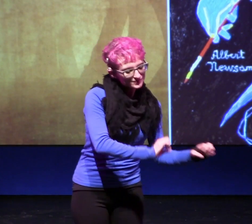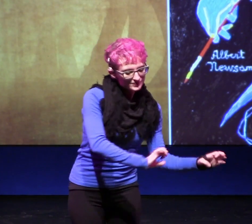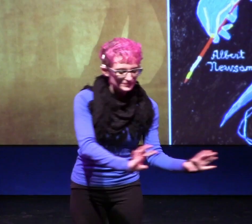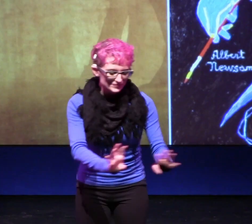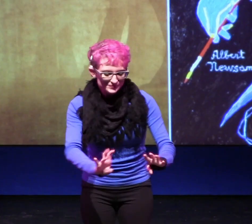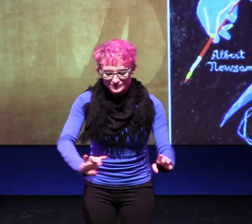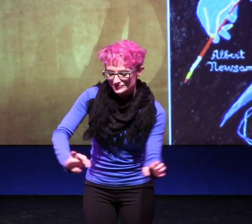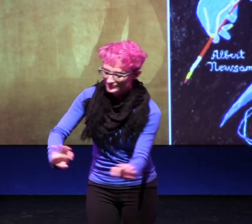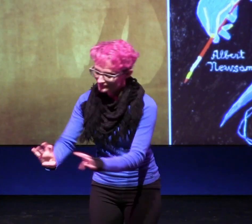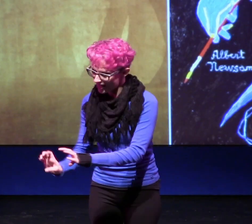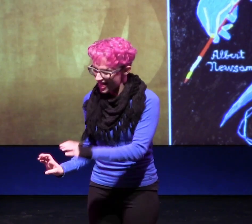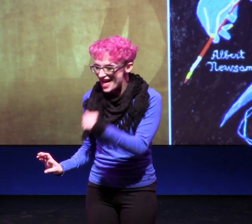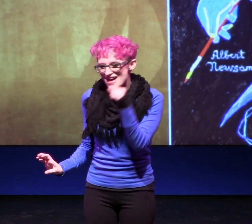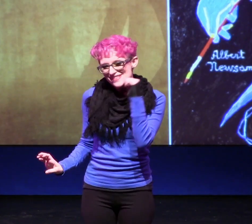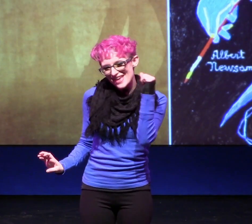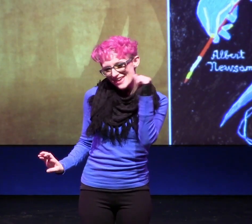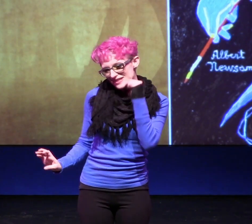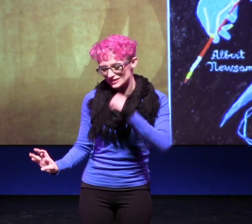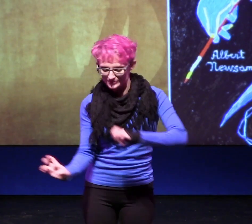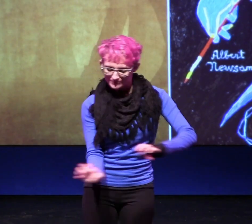flowers, hearing flowers. Alice.